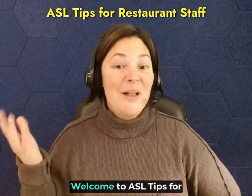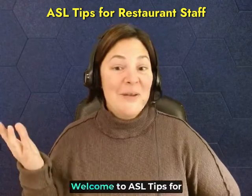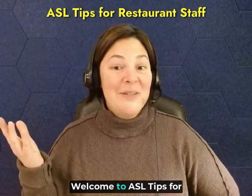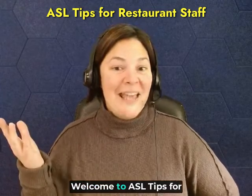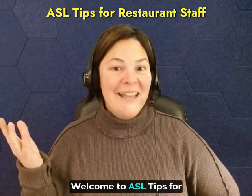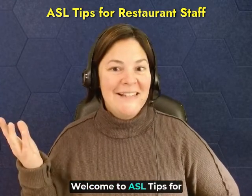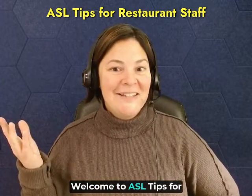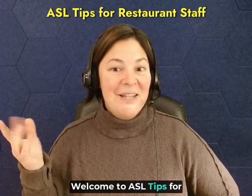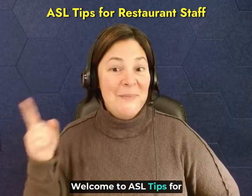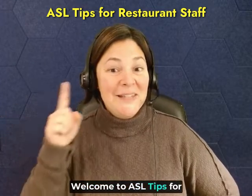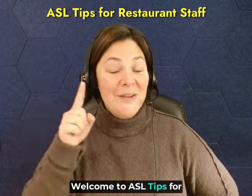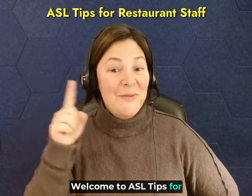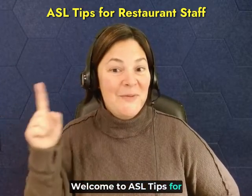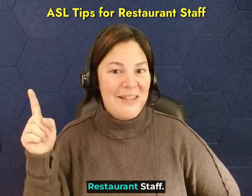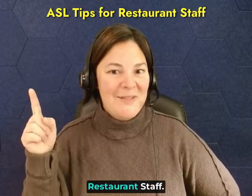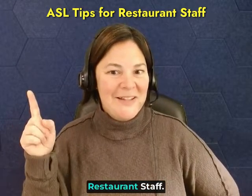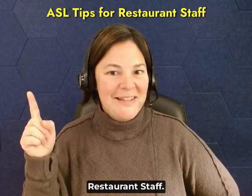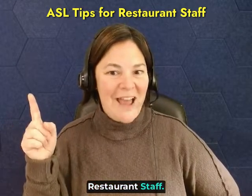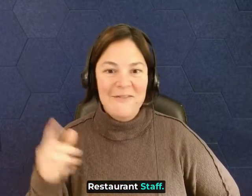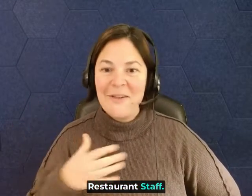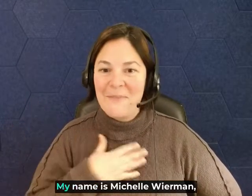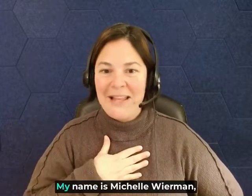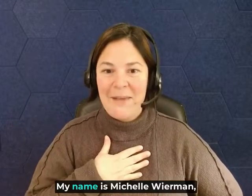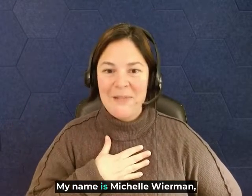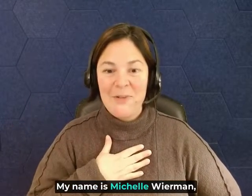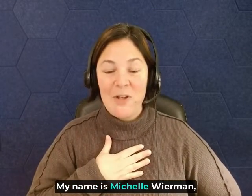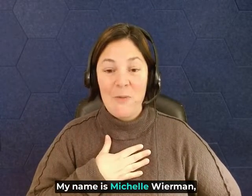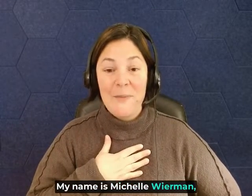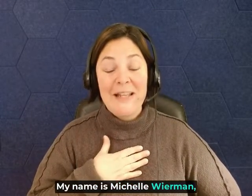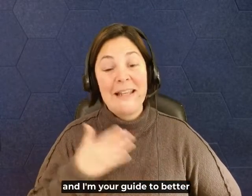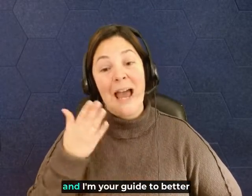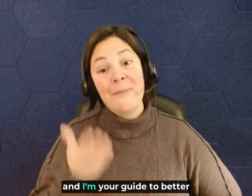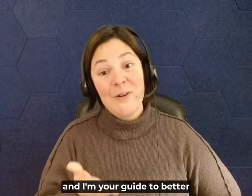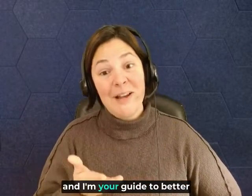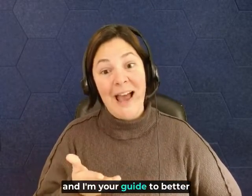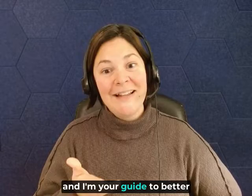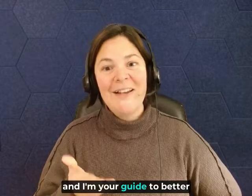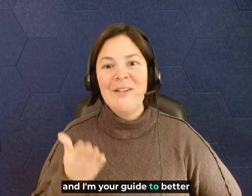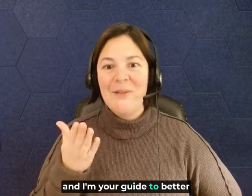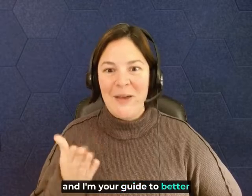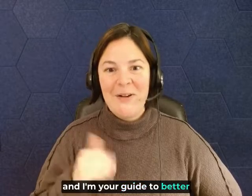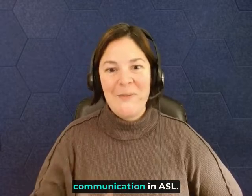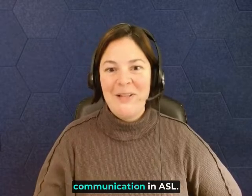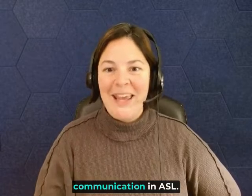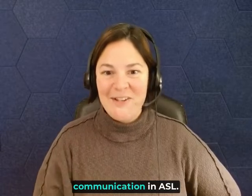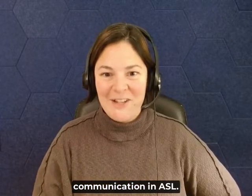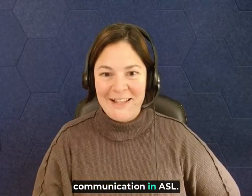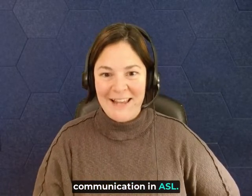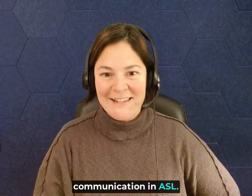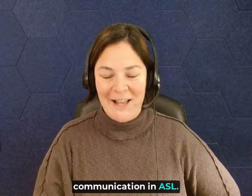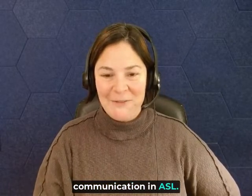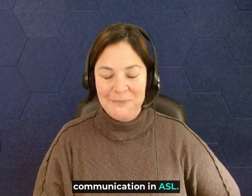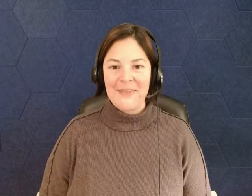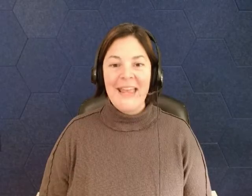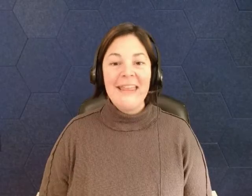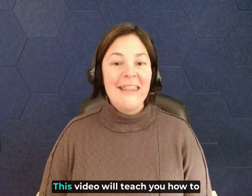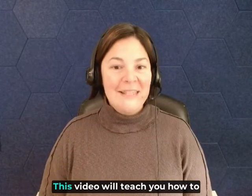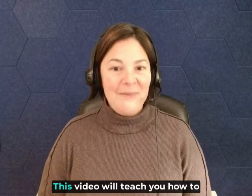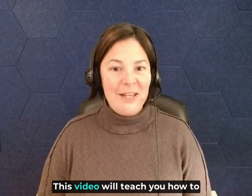Welcome to ASL Tips for Restaurant Staff. My name is Michelle Weirman and I'm your guide to better communication in ASL. This video